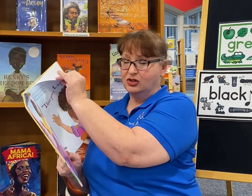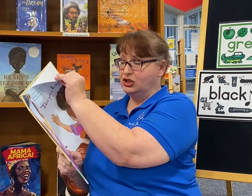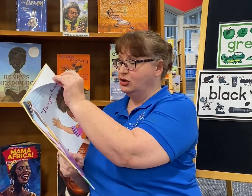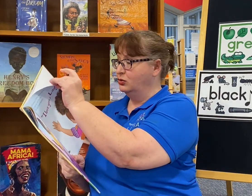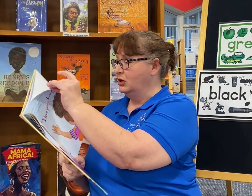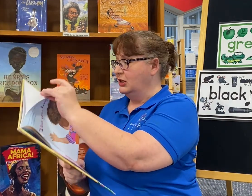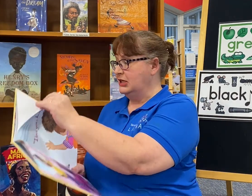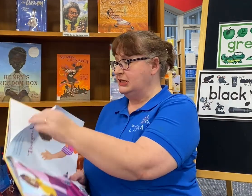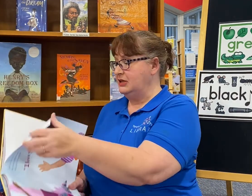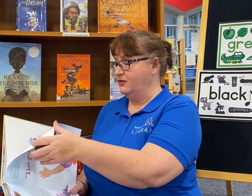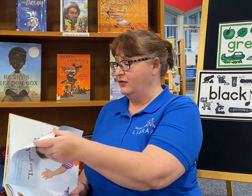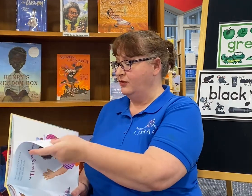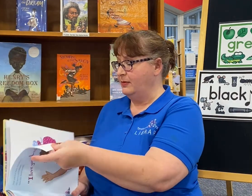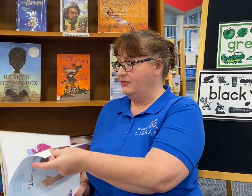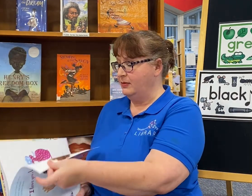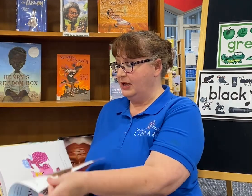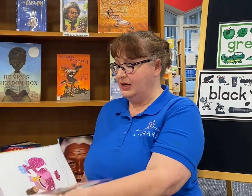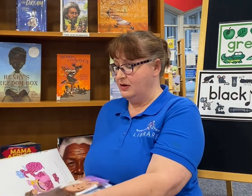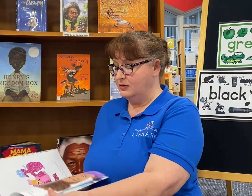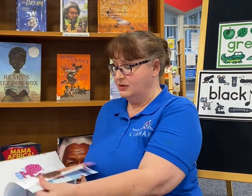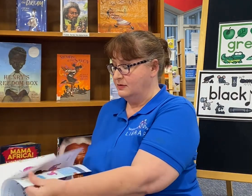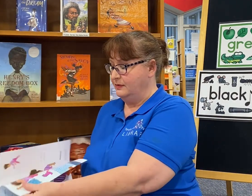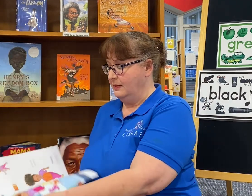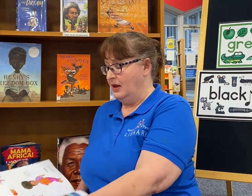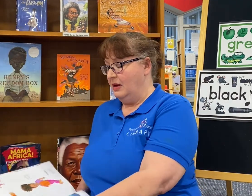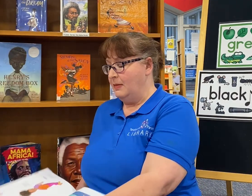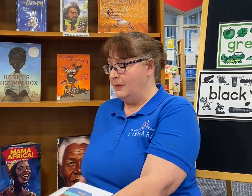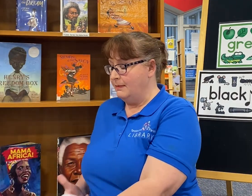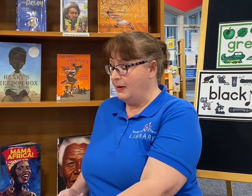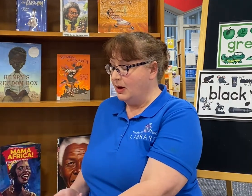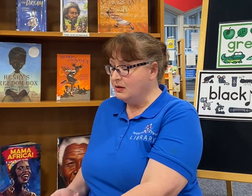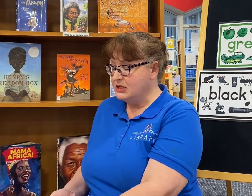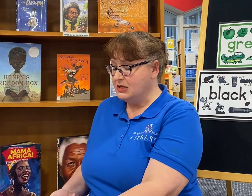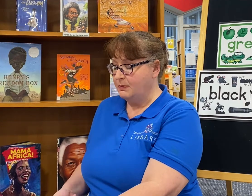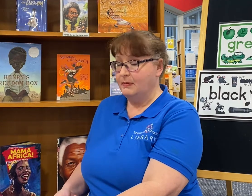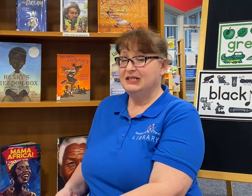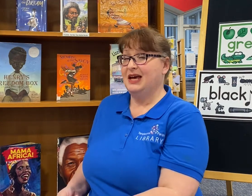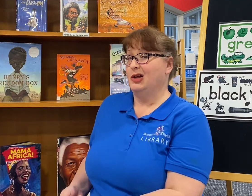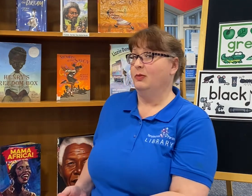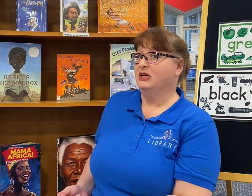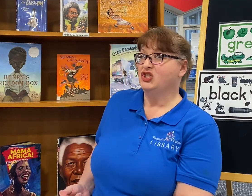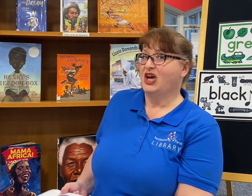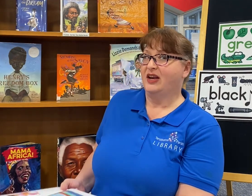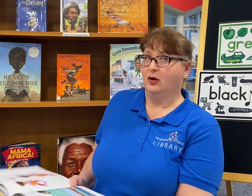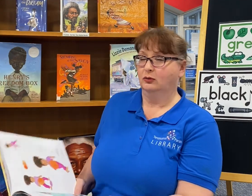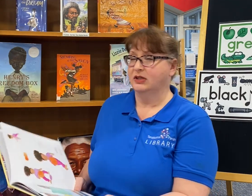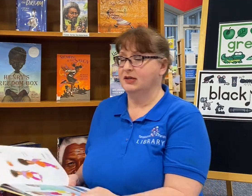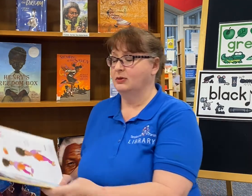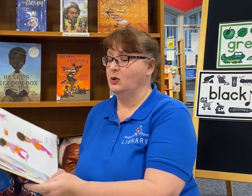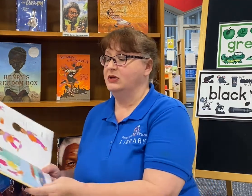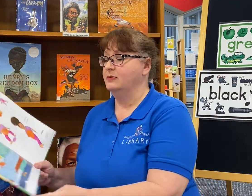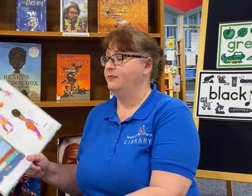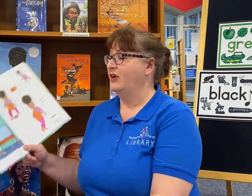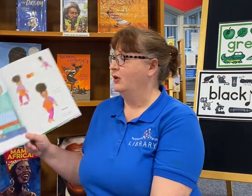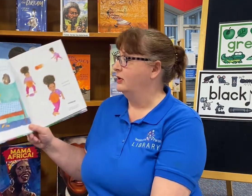you that's different from everybody else? My mom did not, but my dad called me Shadow because I was always following in